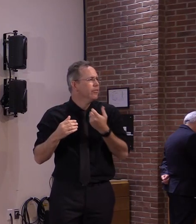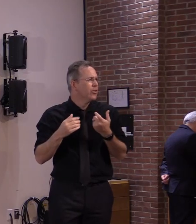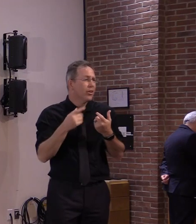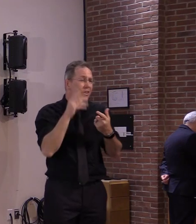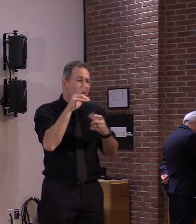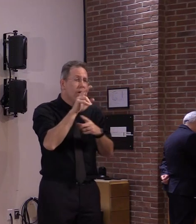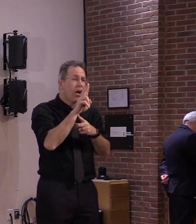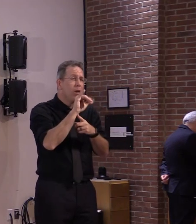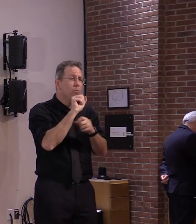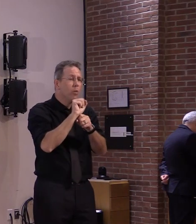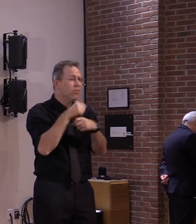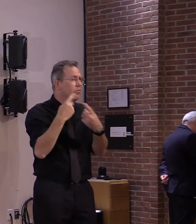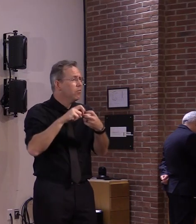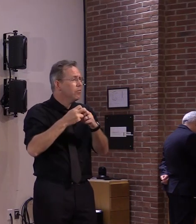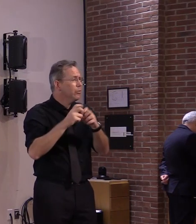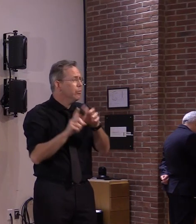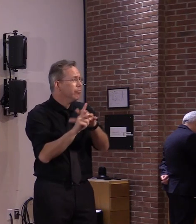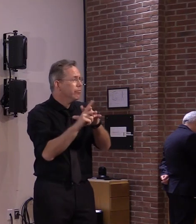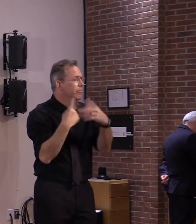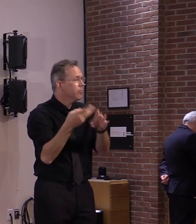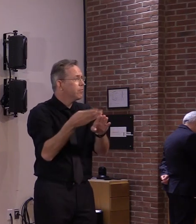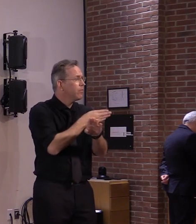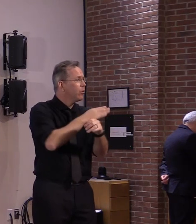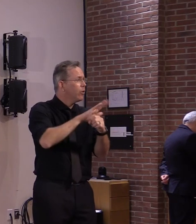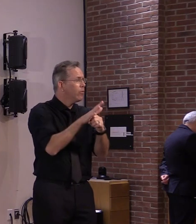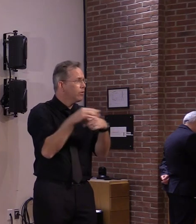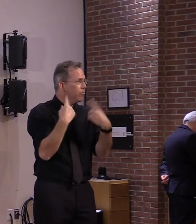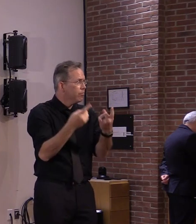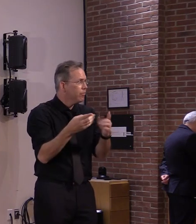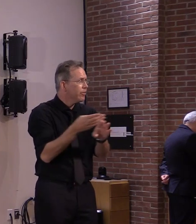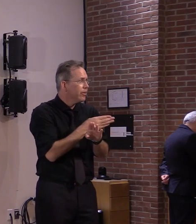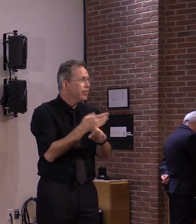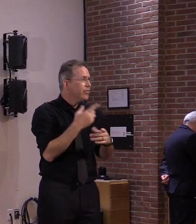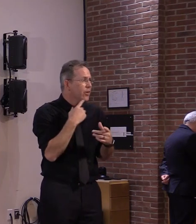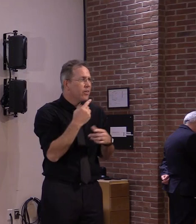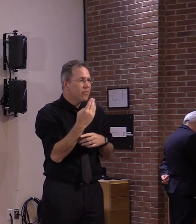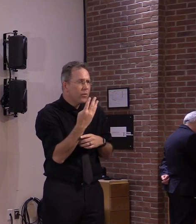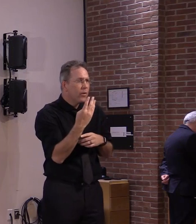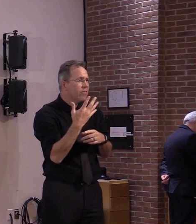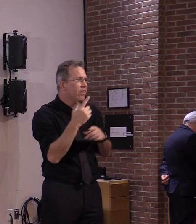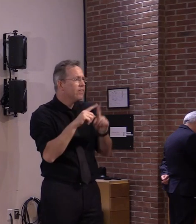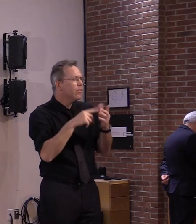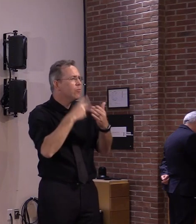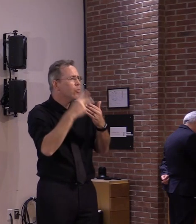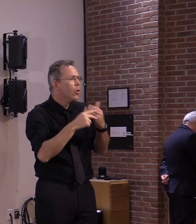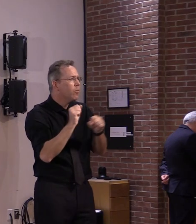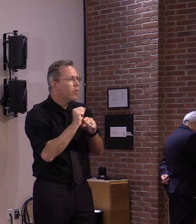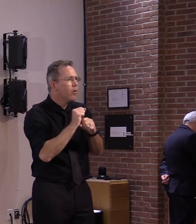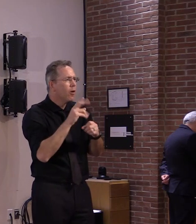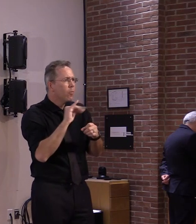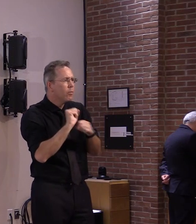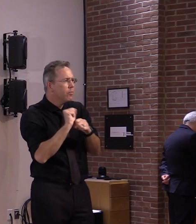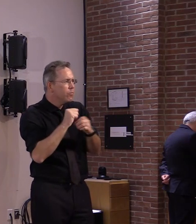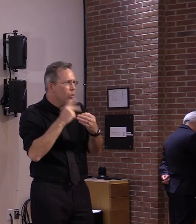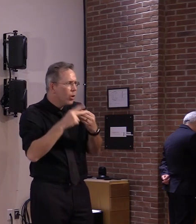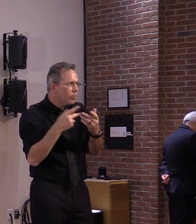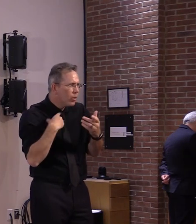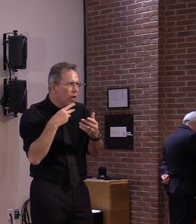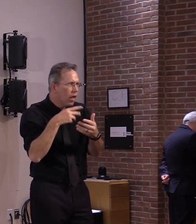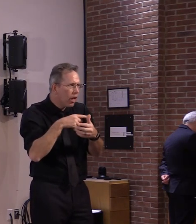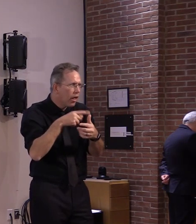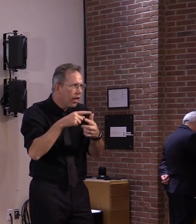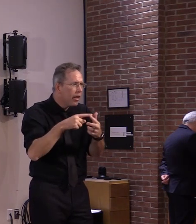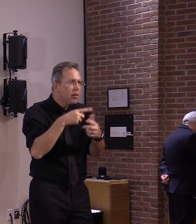now we are operating anywhere from 4 to 5 programs if you count the LWA program as well. All of